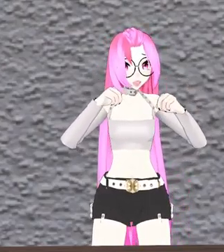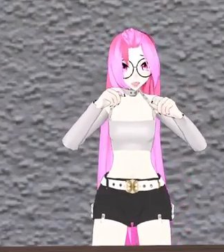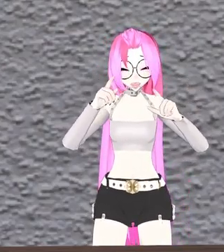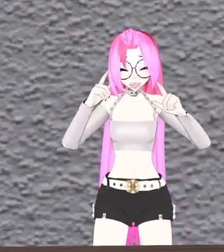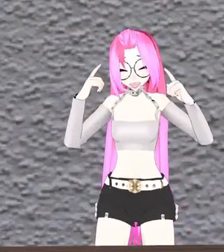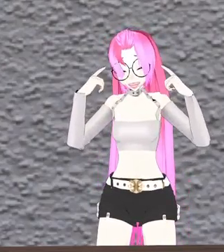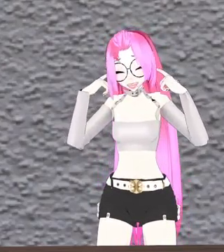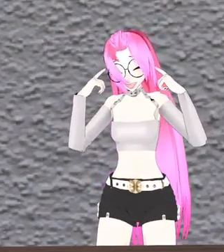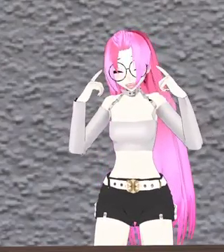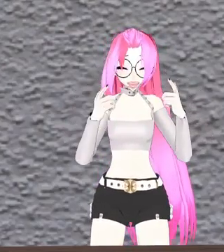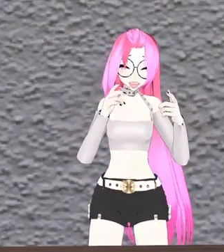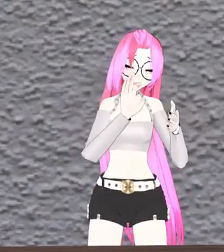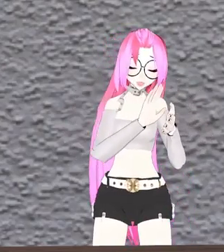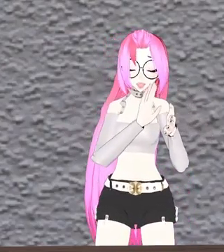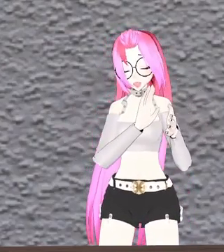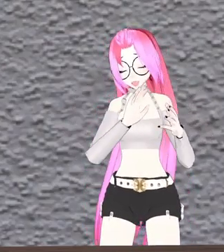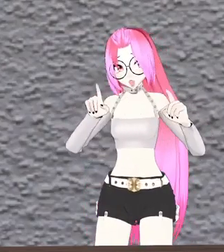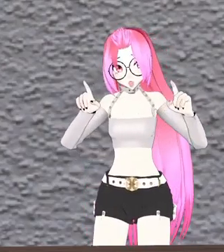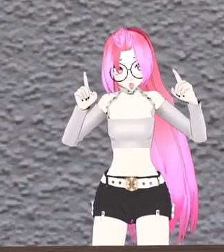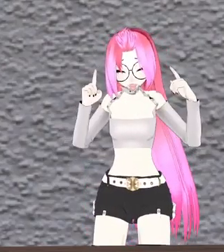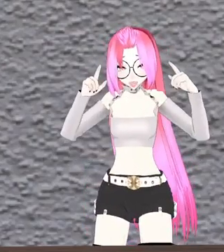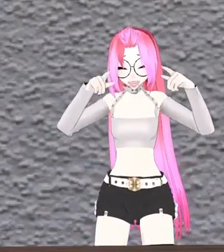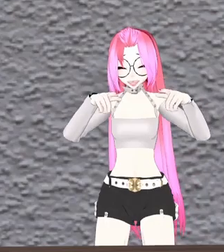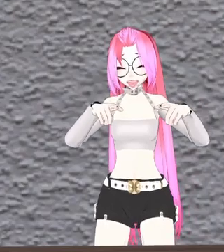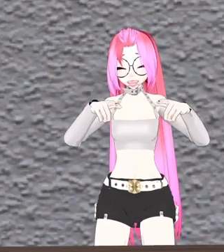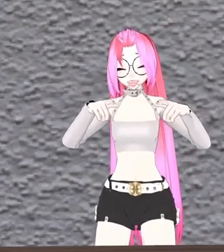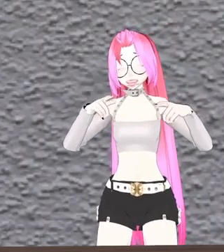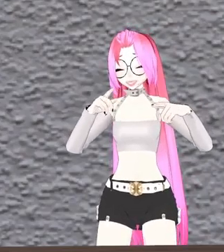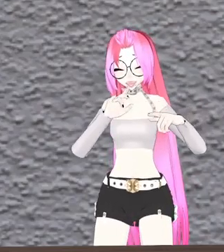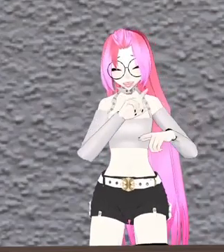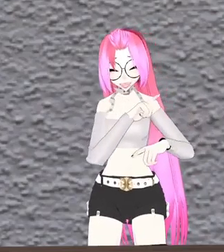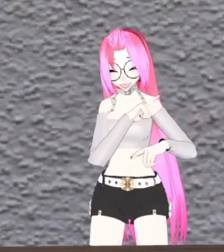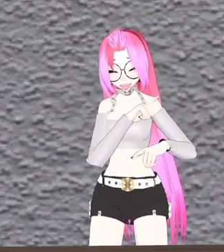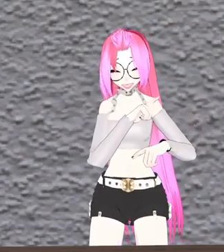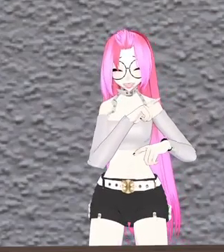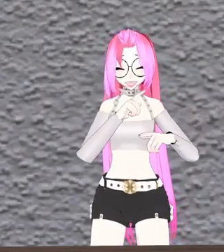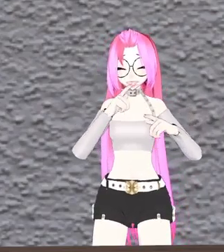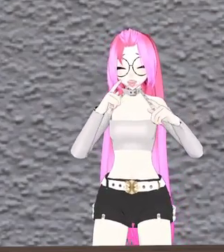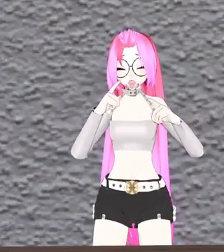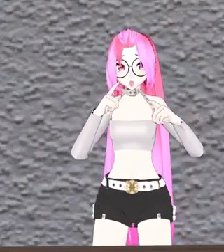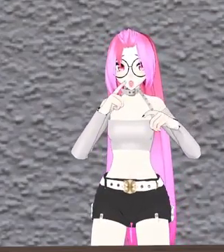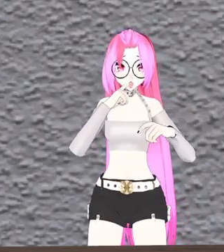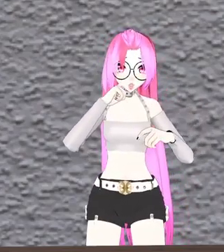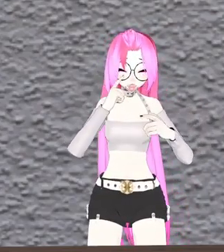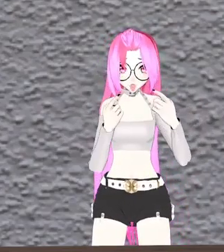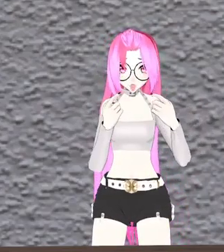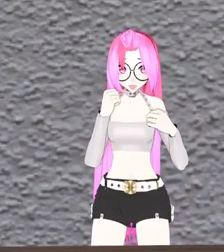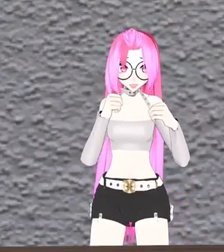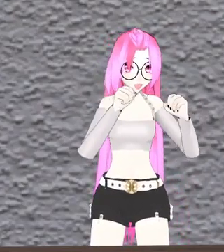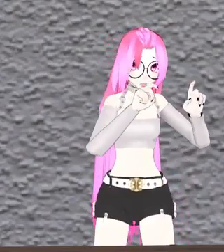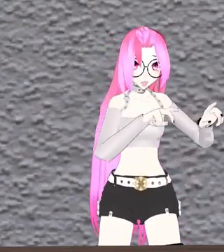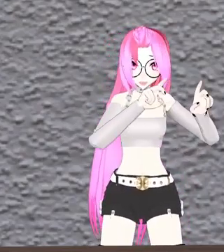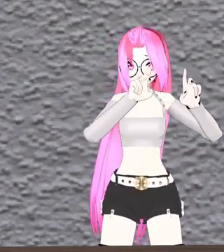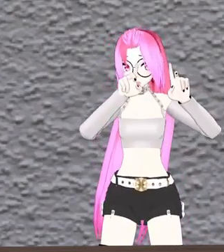have the liberty of hearing cars honking or coming up behind them or police officers. So deaf drivers are just